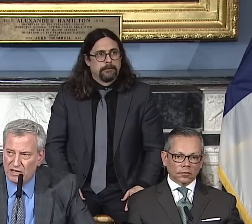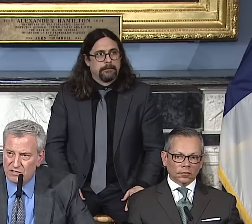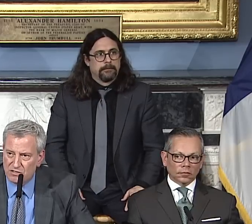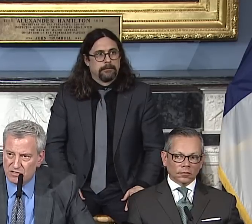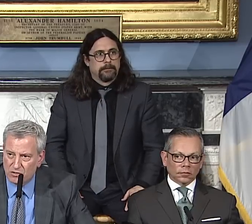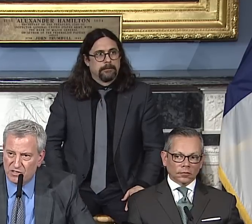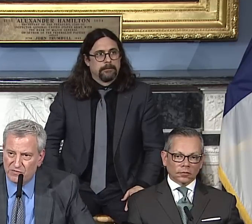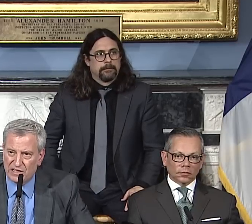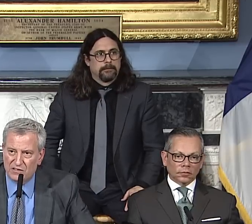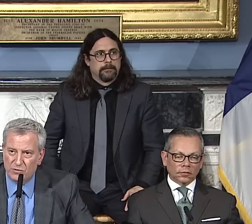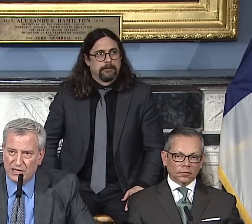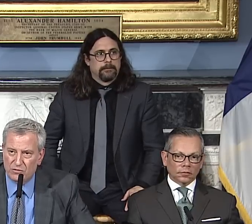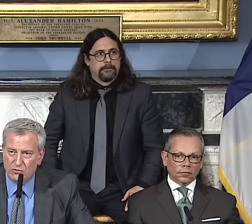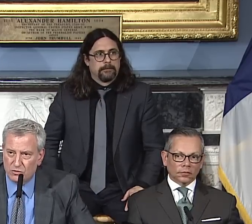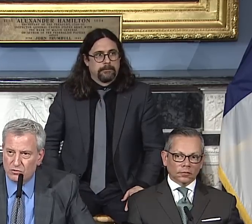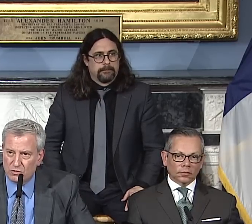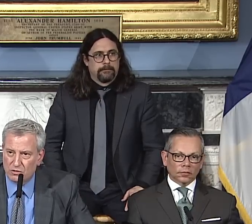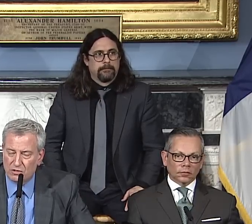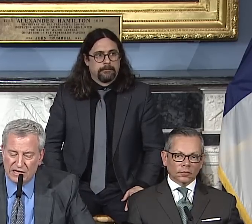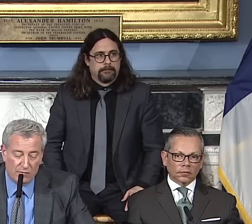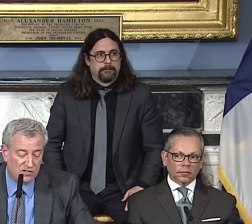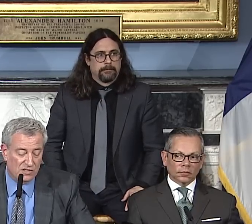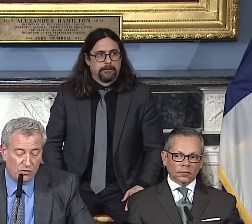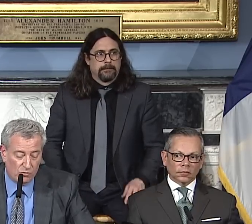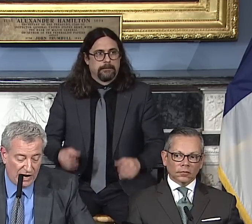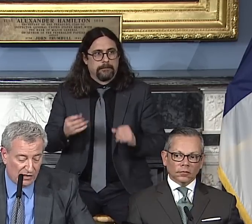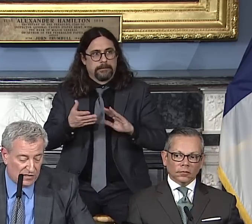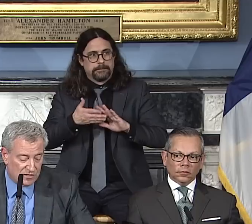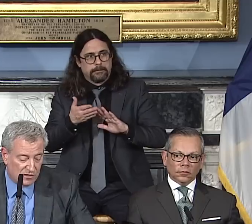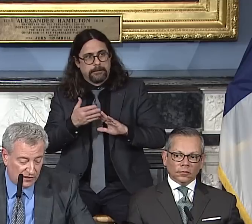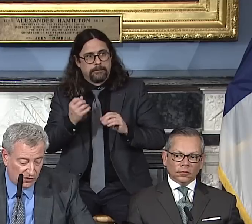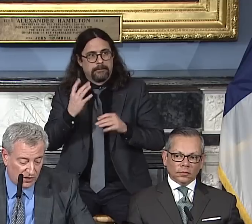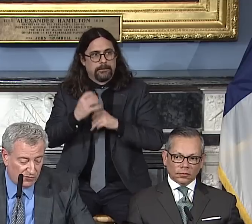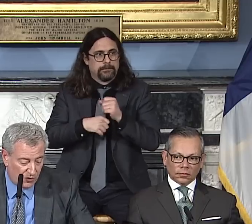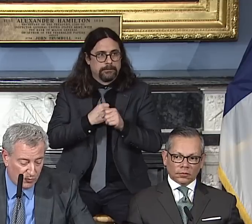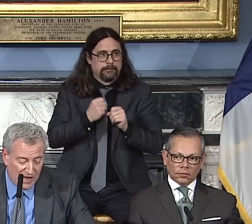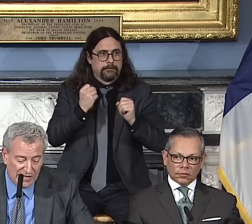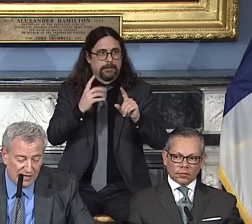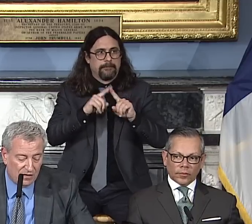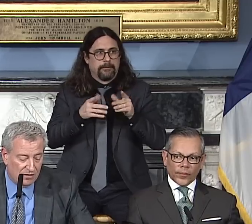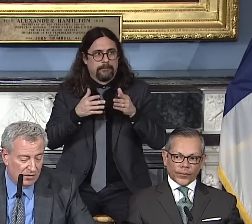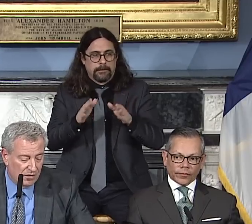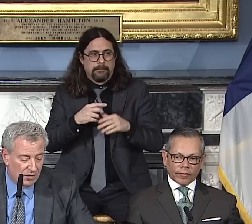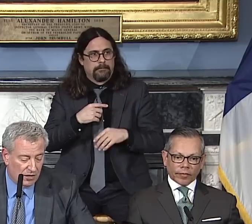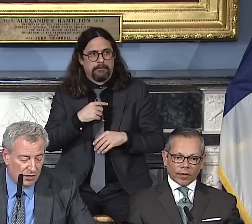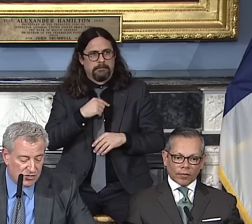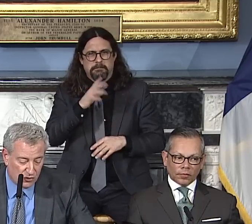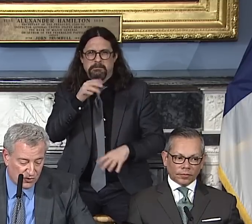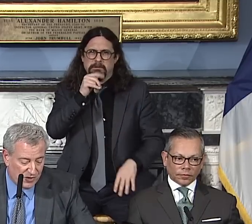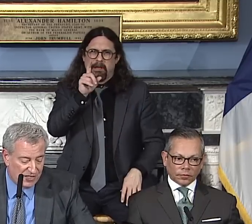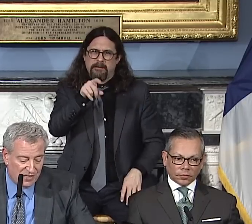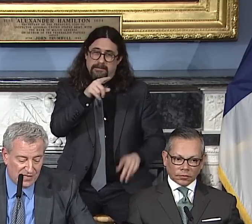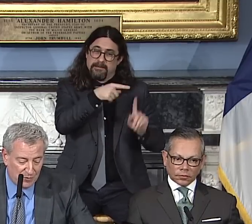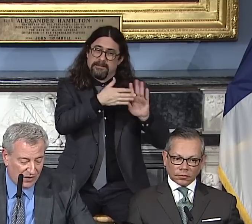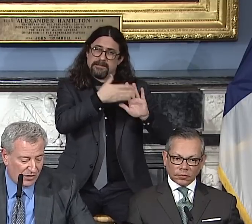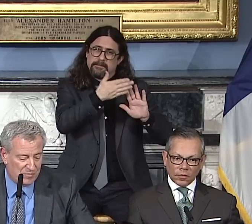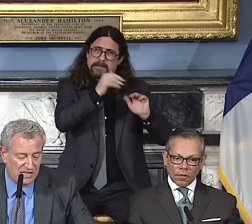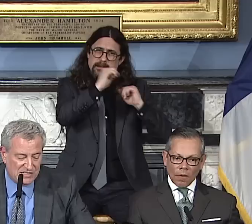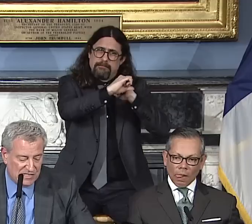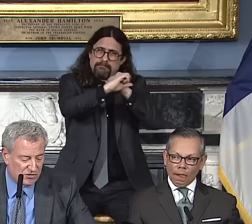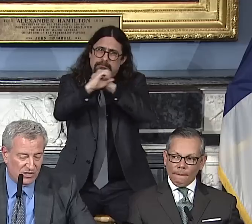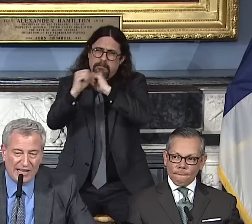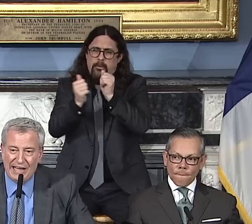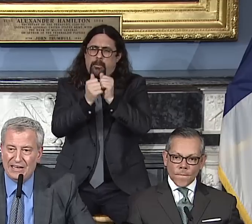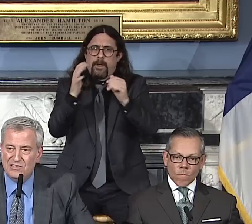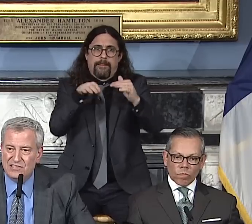many ways to still be effective without door-to-door canvassing or rallies. Clearly, phone banking, social media, email